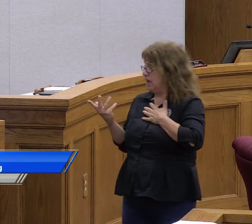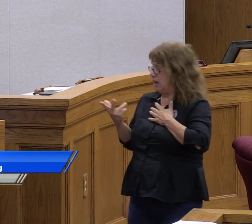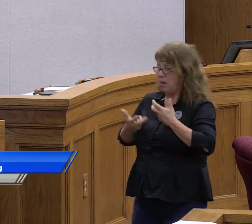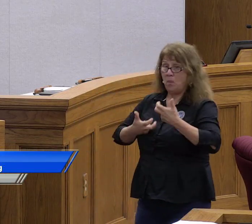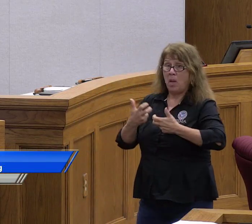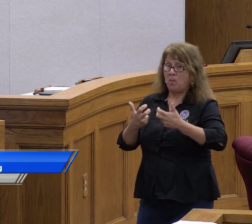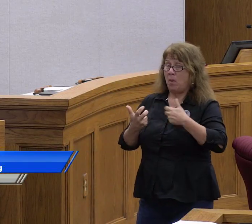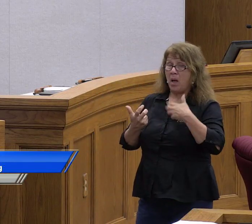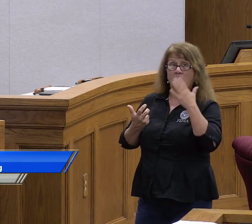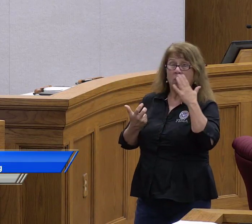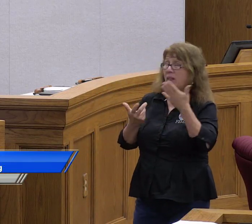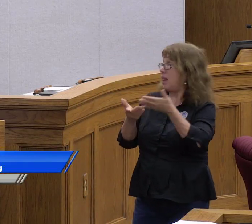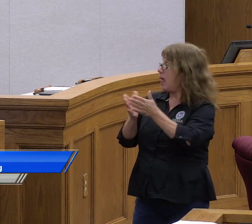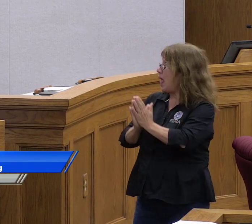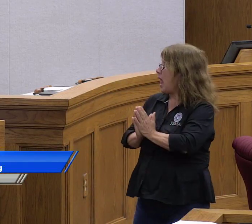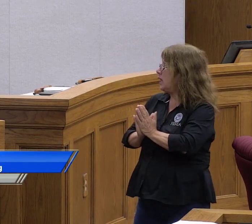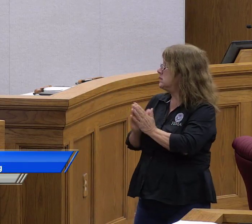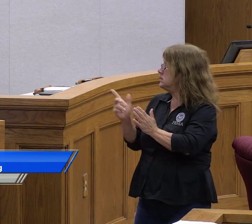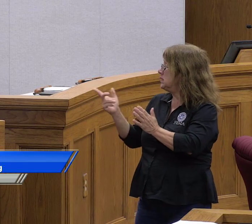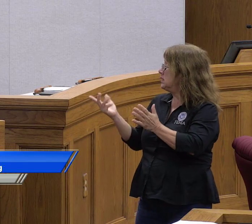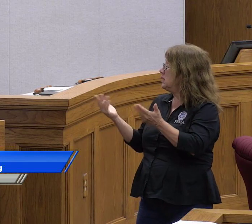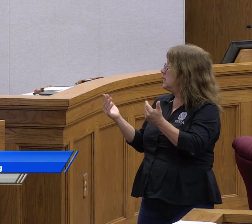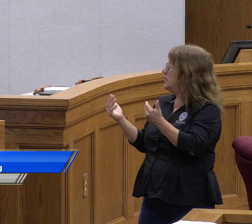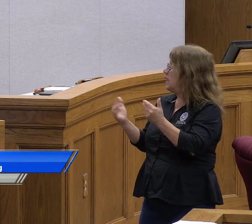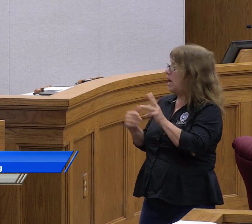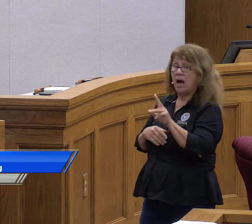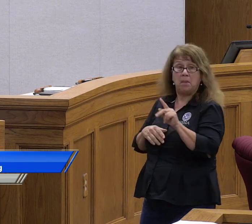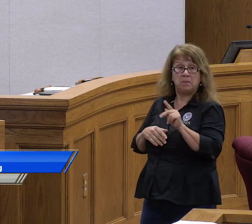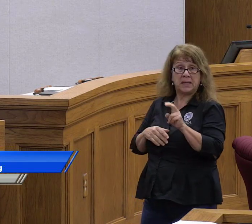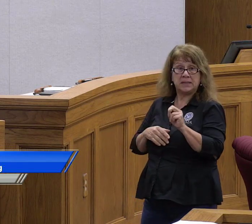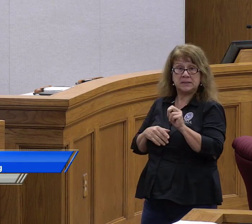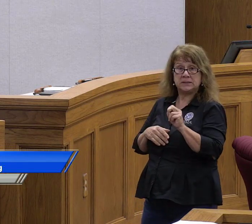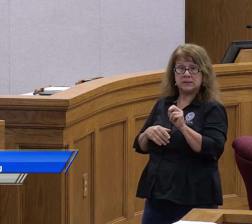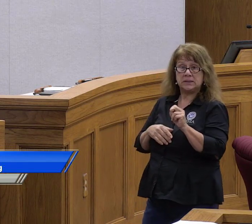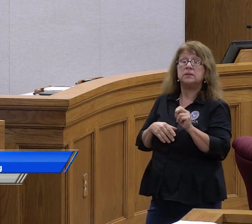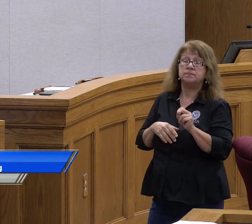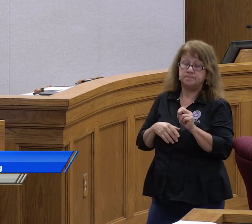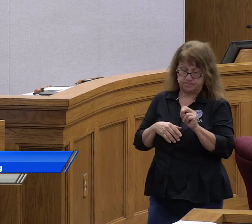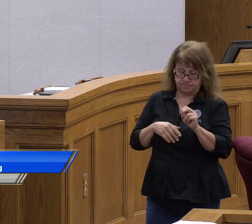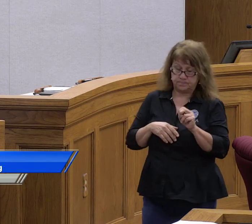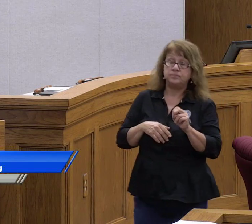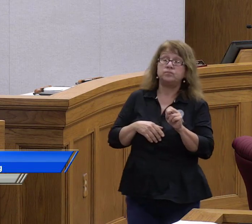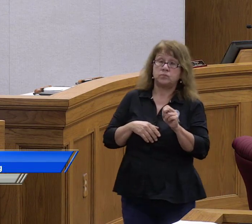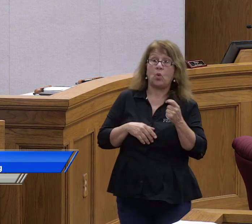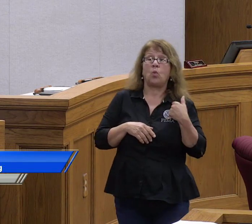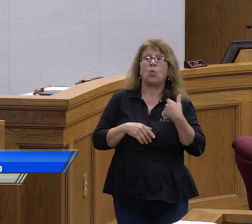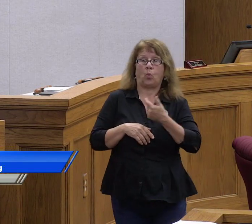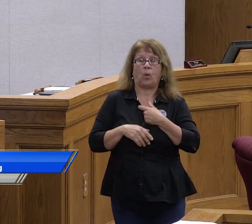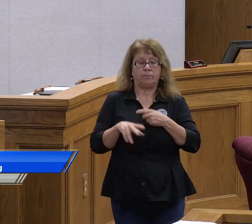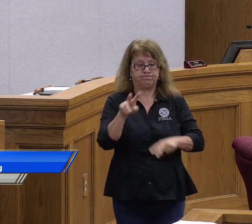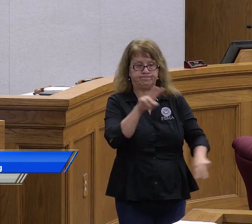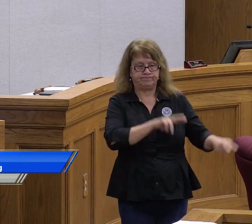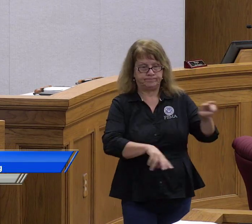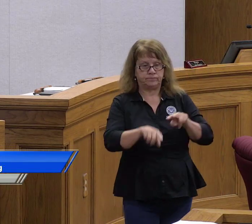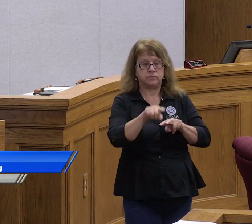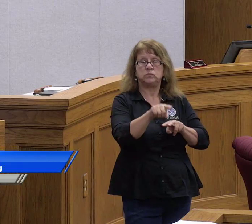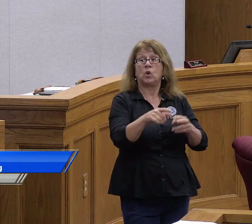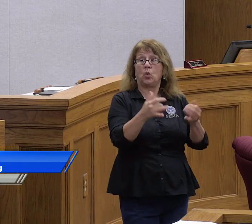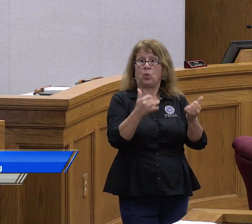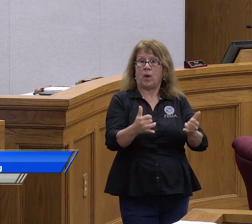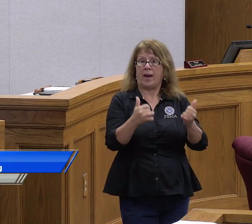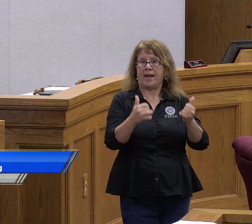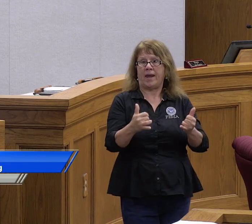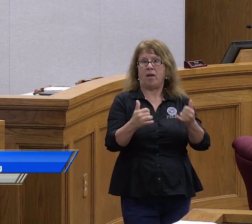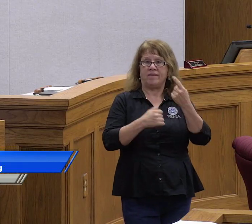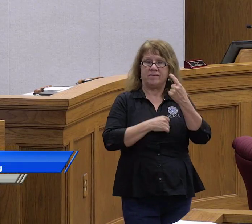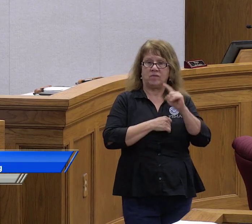them I'd see if you could update that situation. Yes, ma'am, that is being looked into. That is a temporary debris management